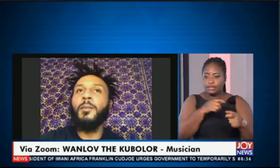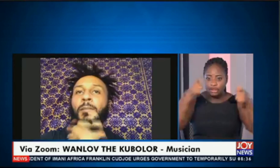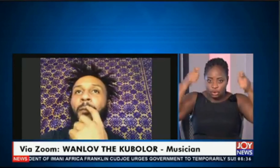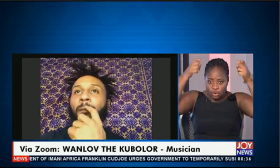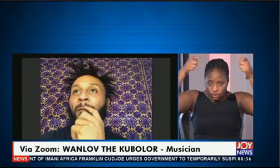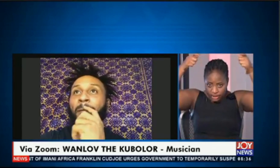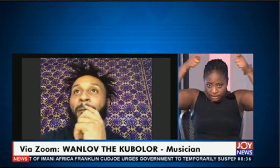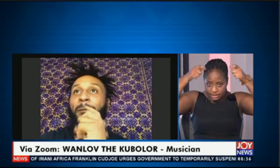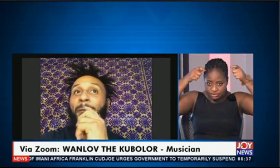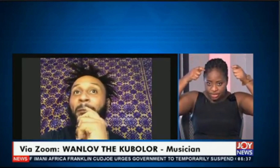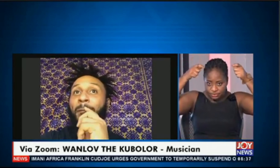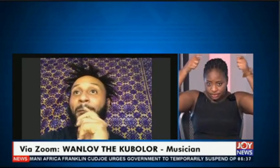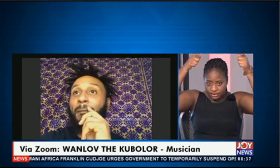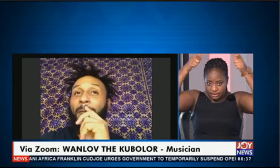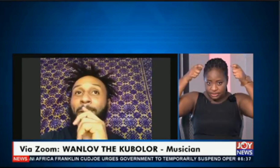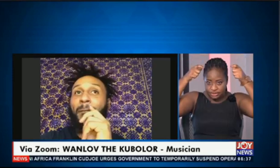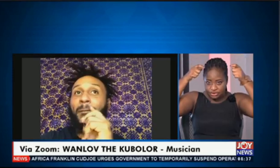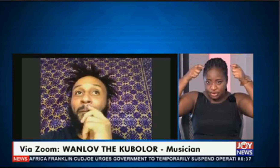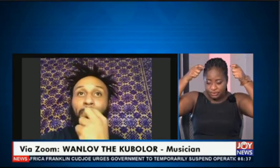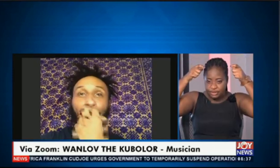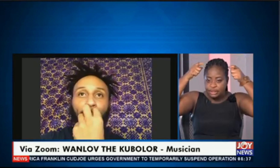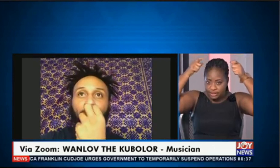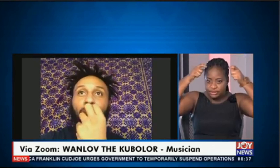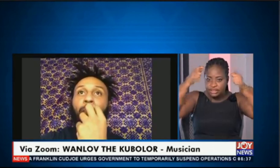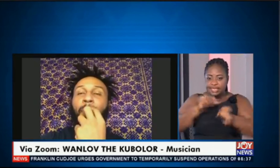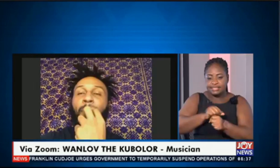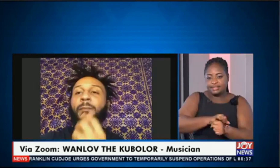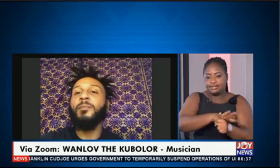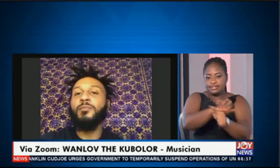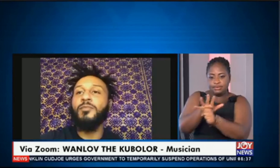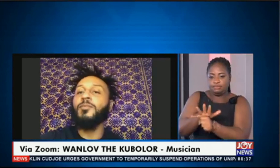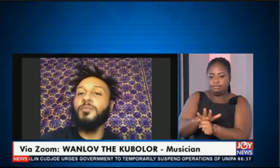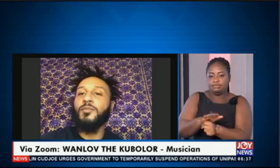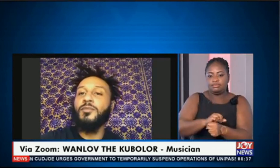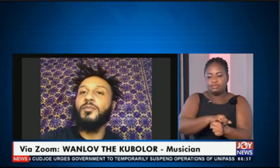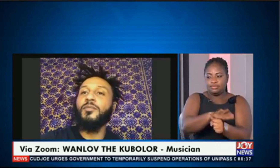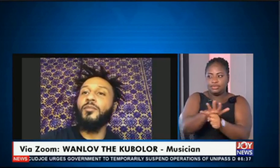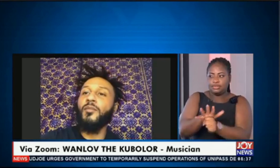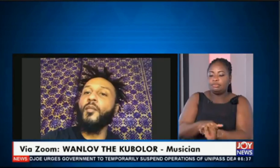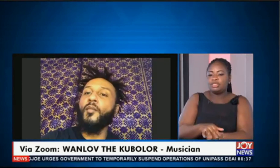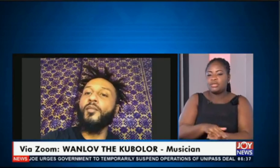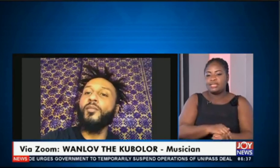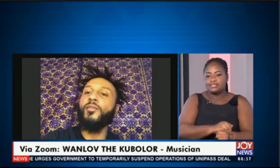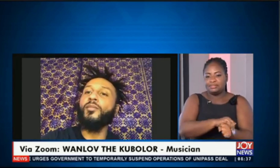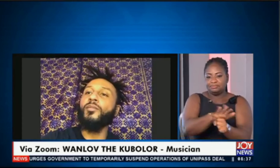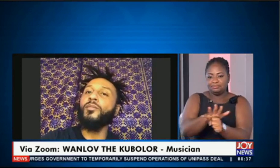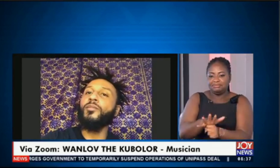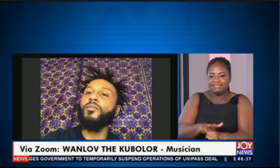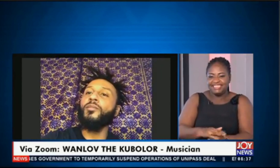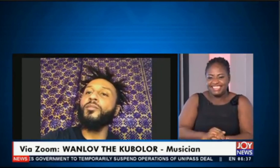or a king's crown. Okay, this is crown. This is crown. But corona is it's like this. Please, you are